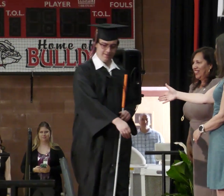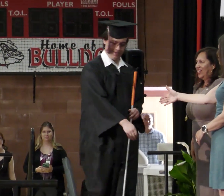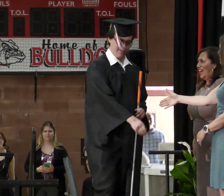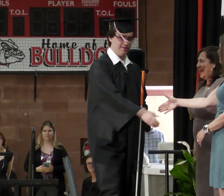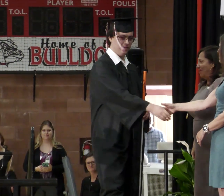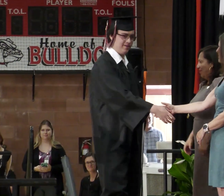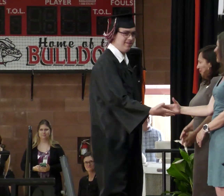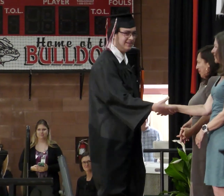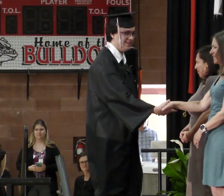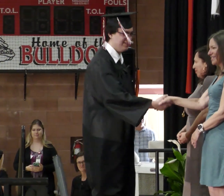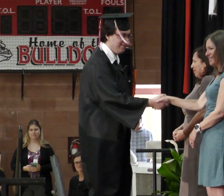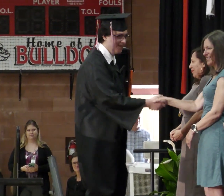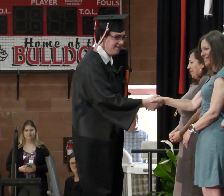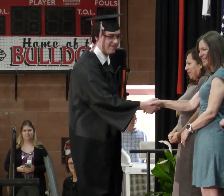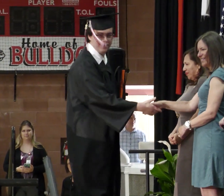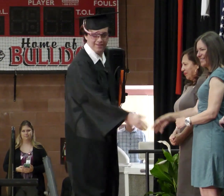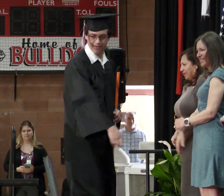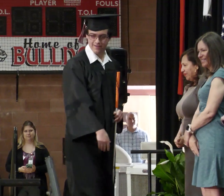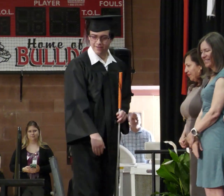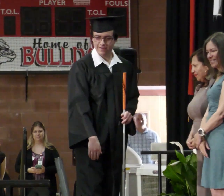Shaking the hand of Miss Michelle